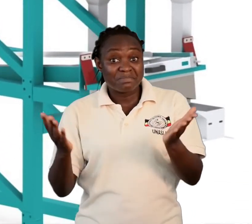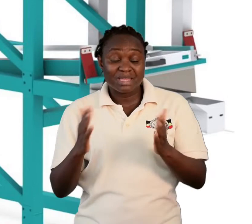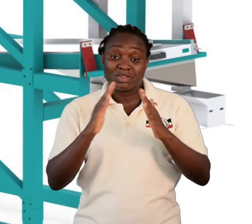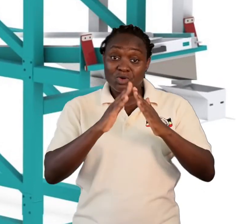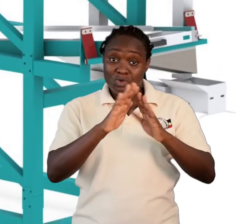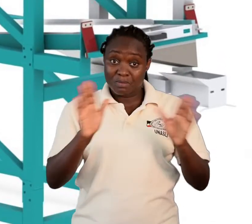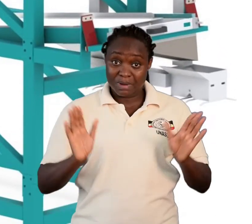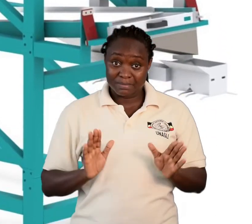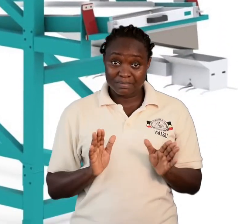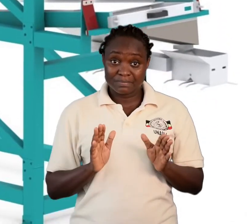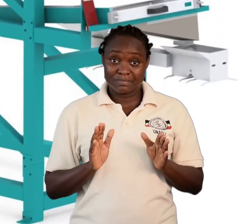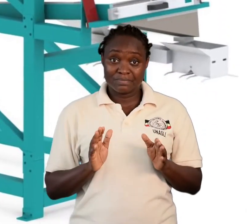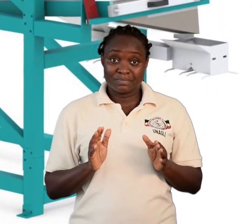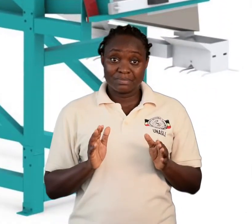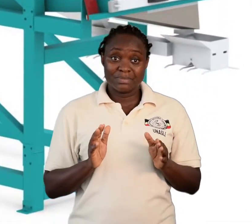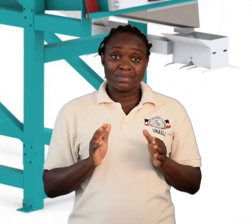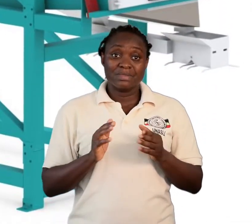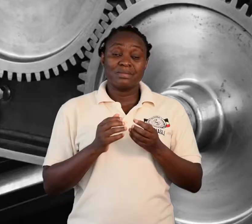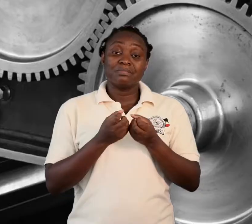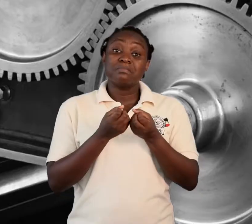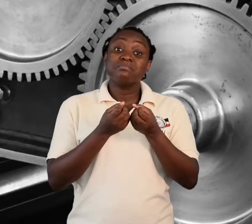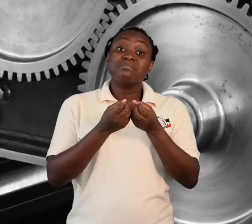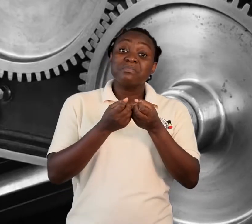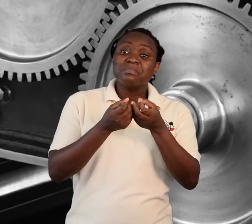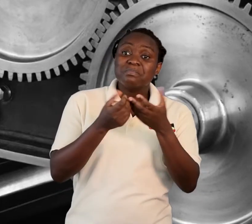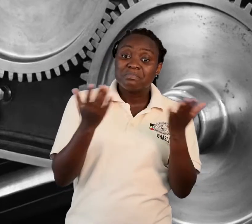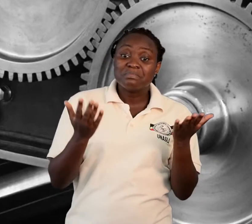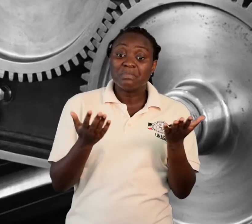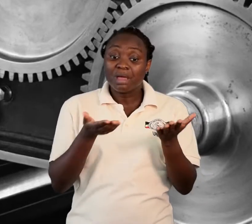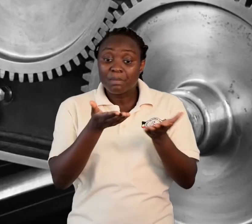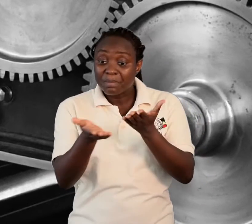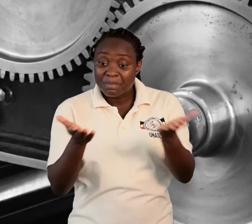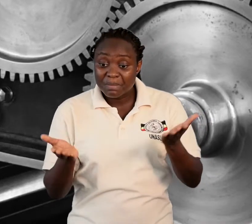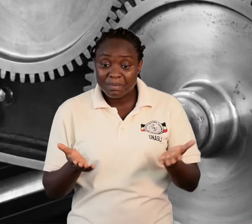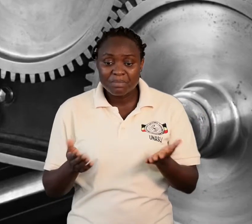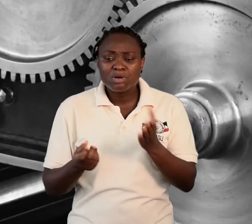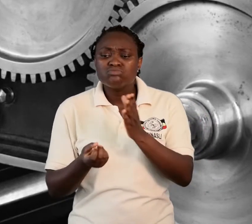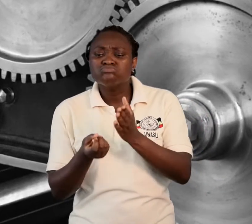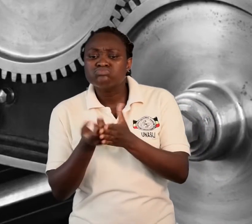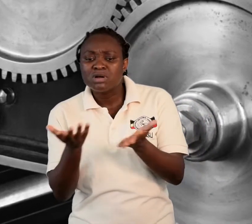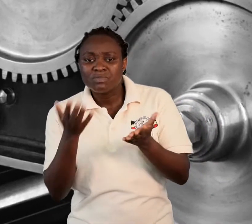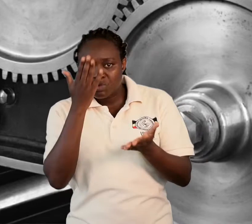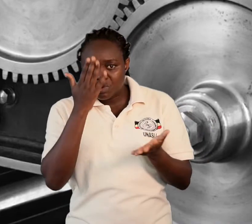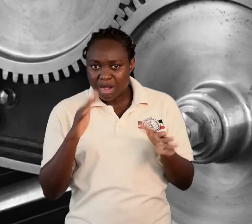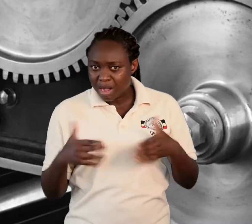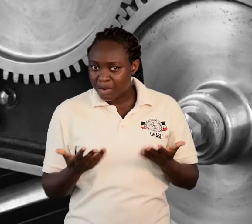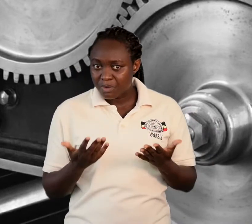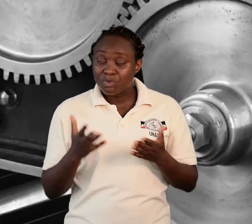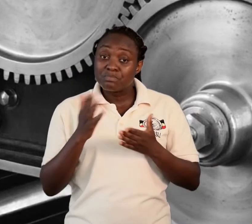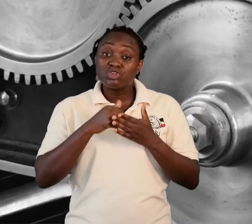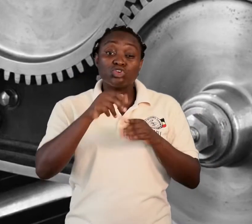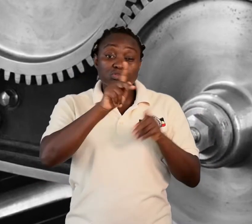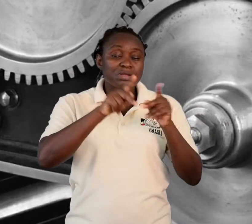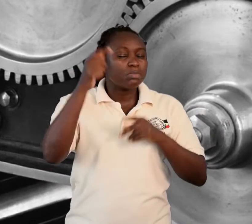Most of them exist because of the knowledge of